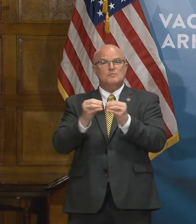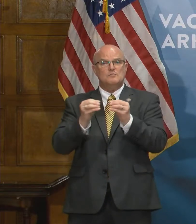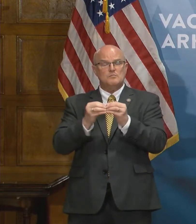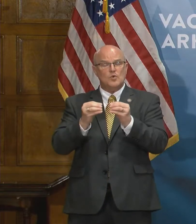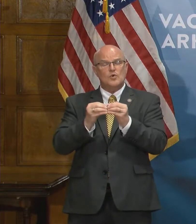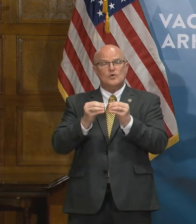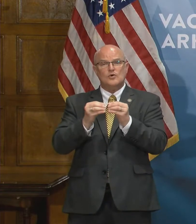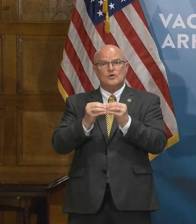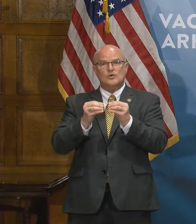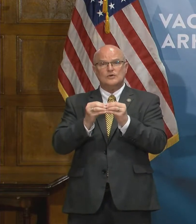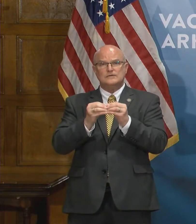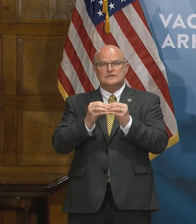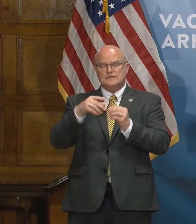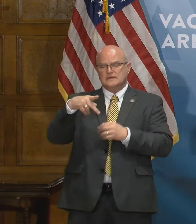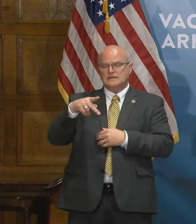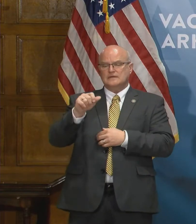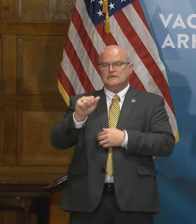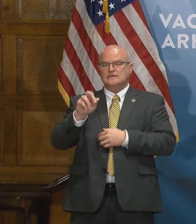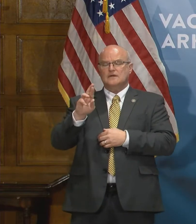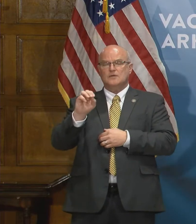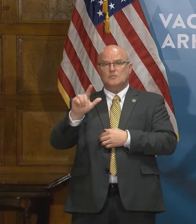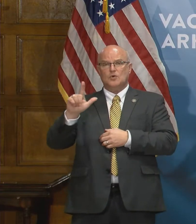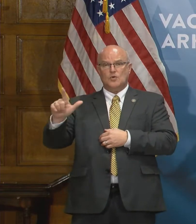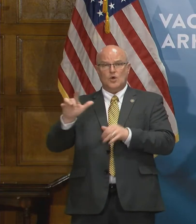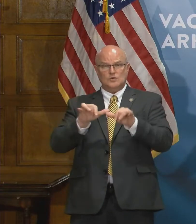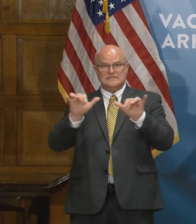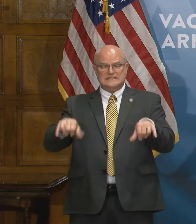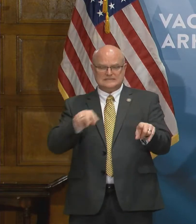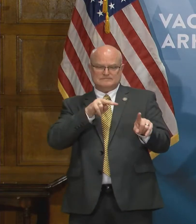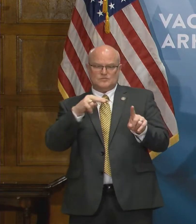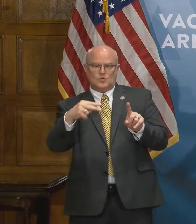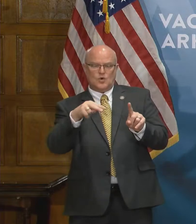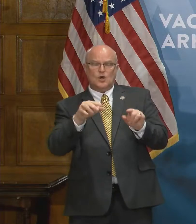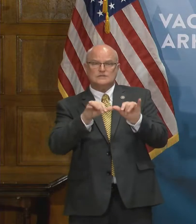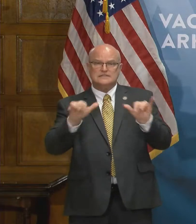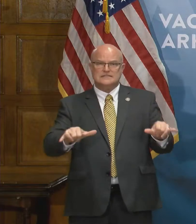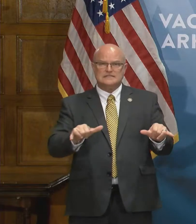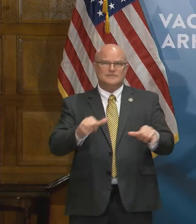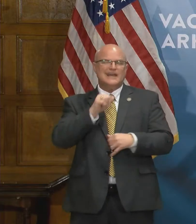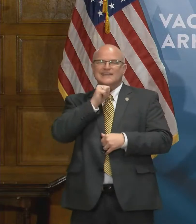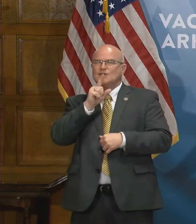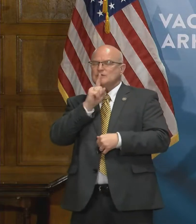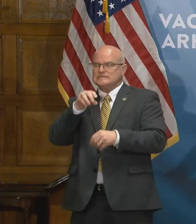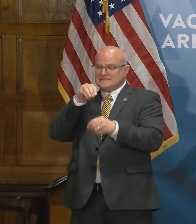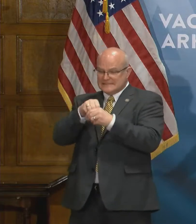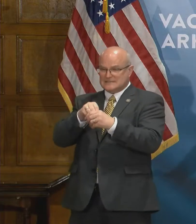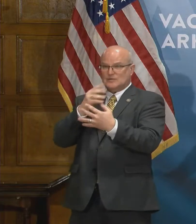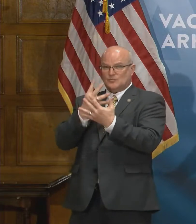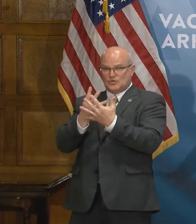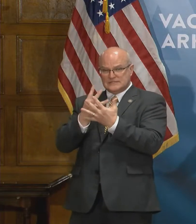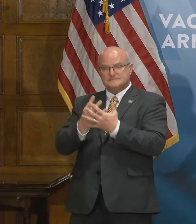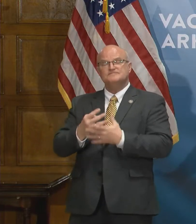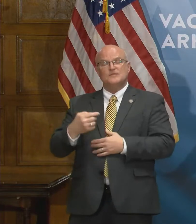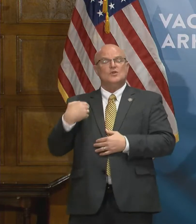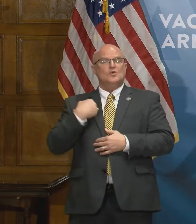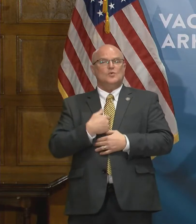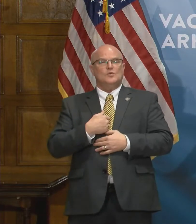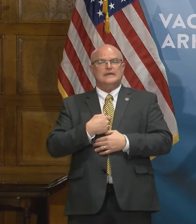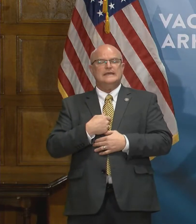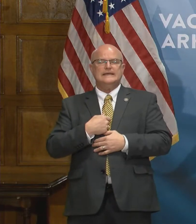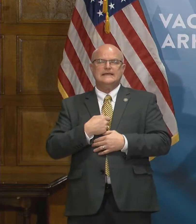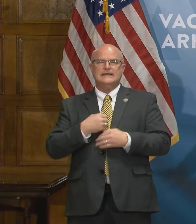the parole system versus the prison system. We enhanced our ability